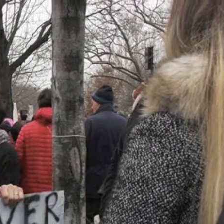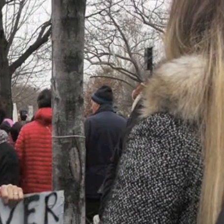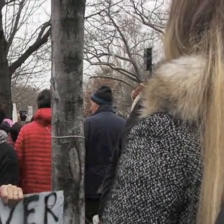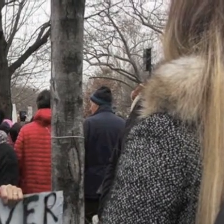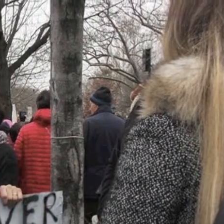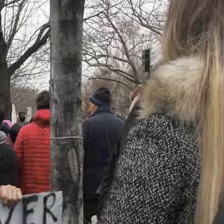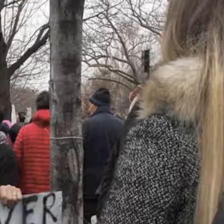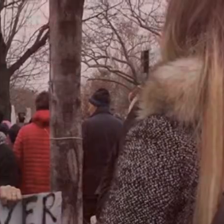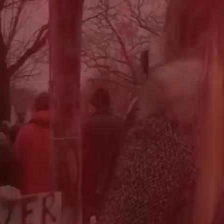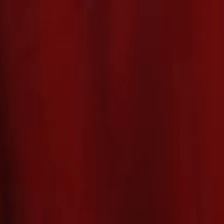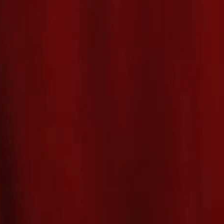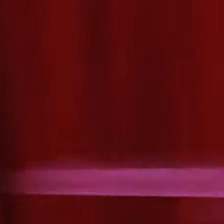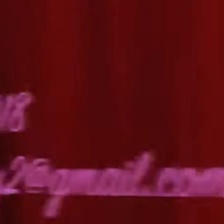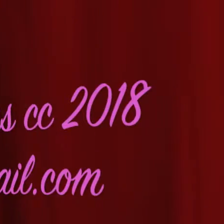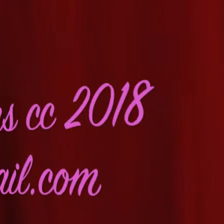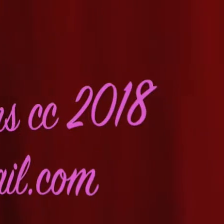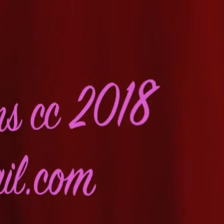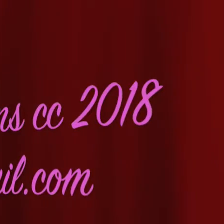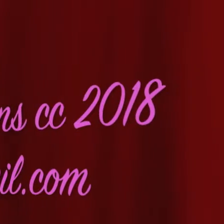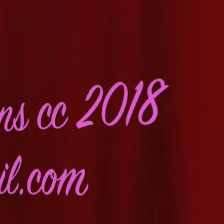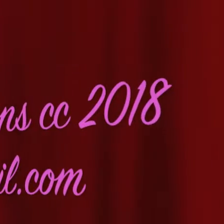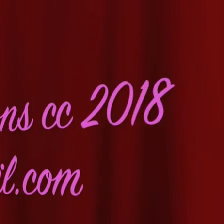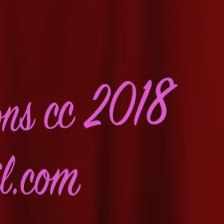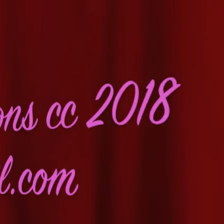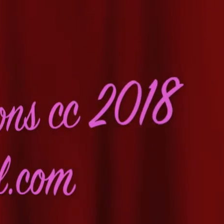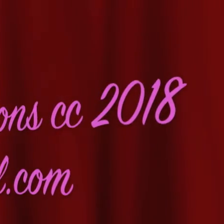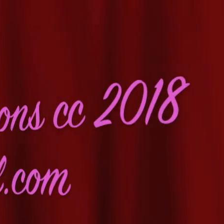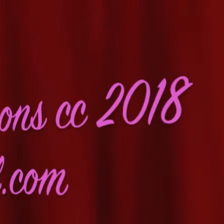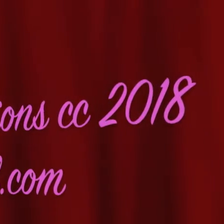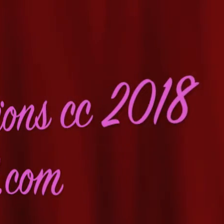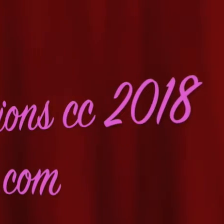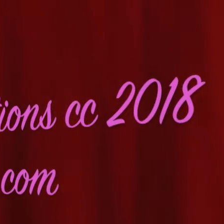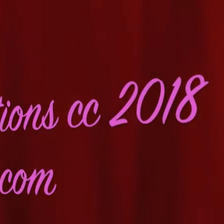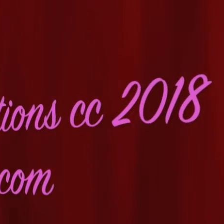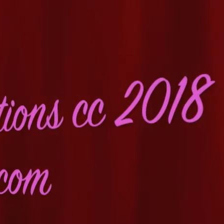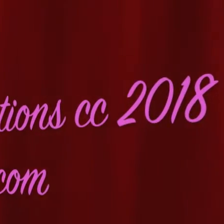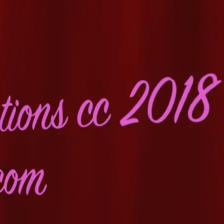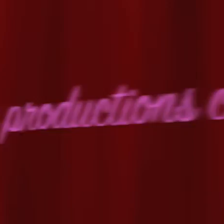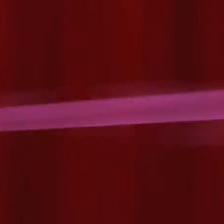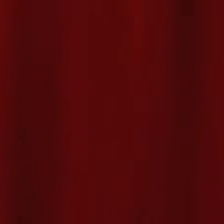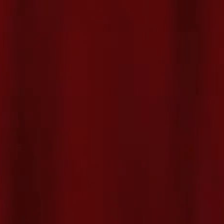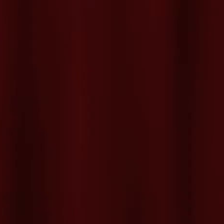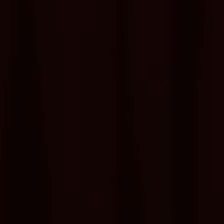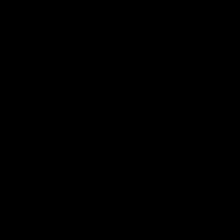I think we all have a purpose in life, and mine's to take on a task that most back away from, that impossible. People say it's impossible. I see possibilities. I don't see anything as being impossible.